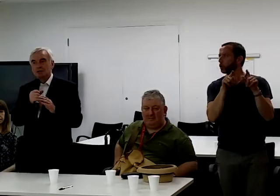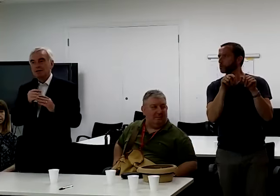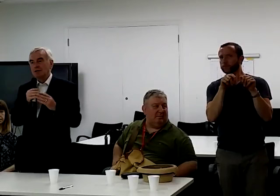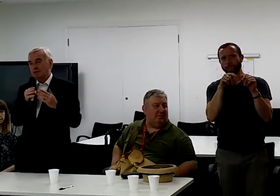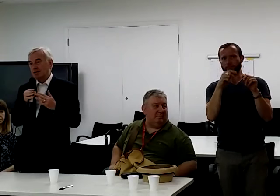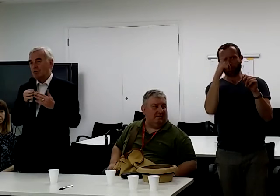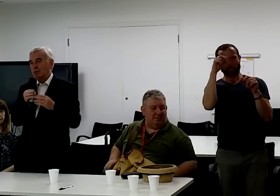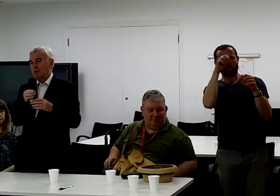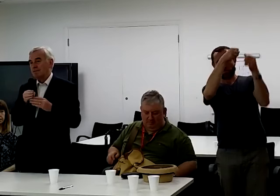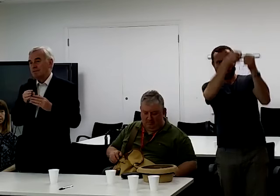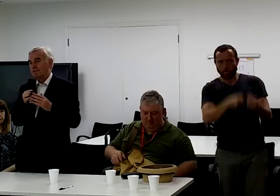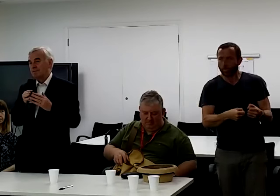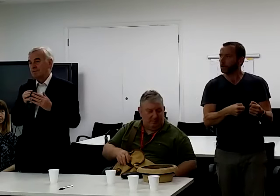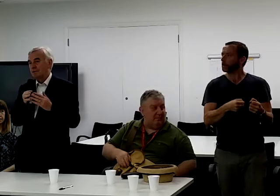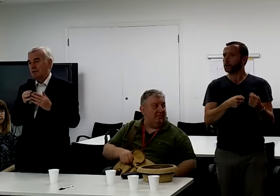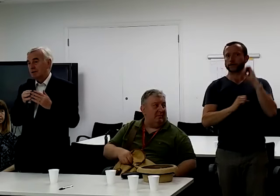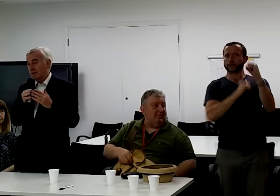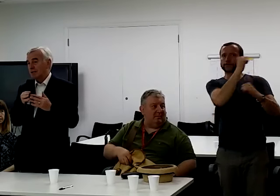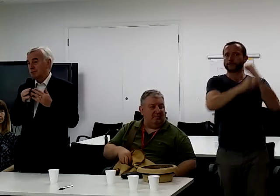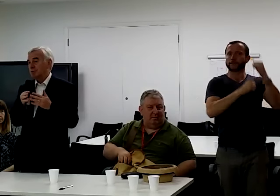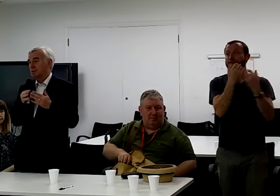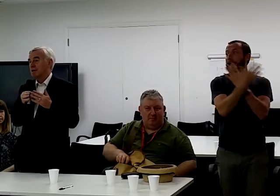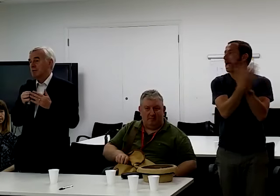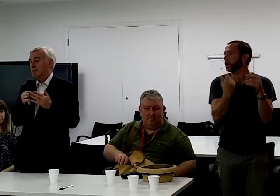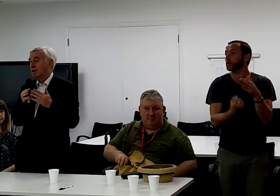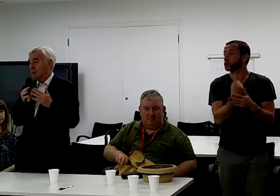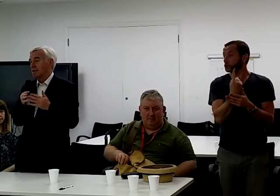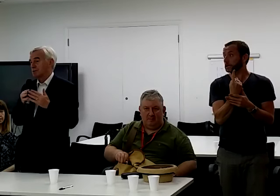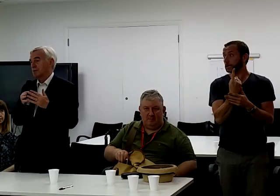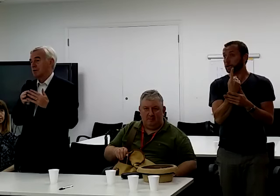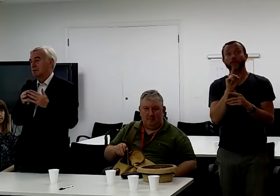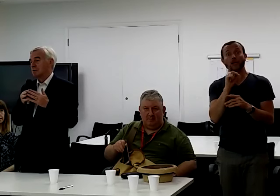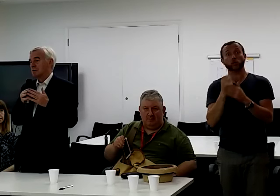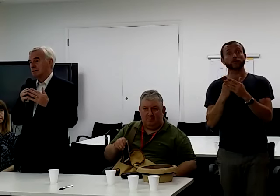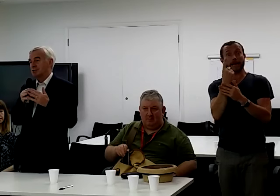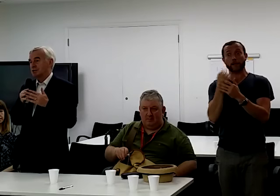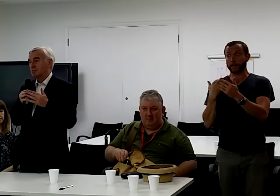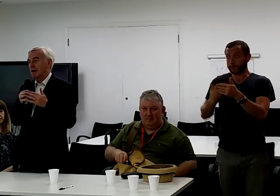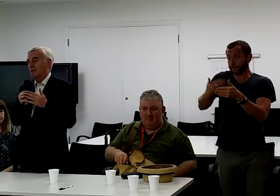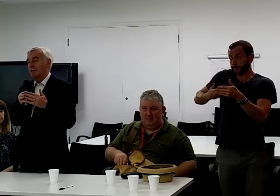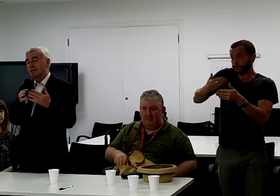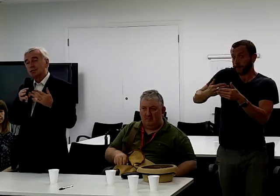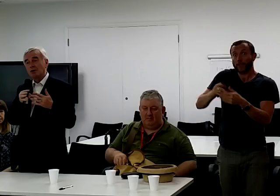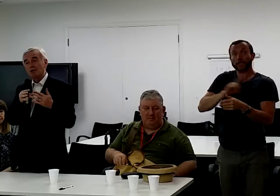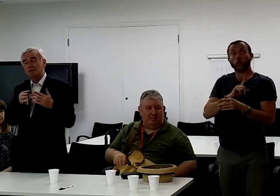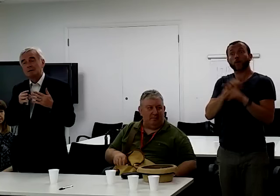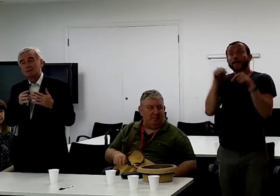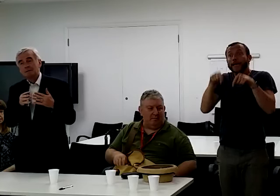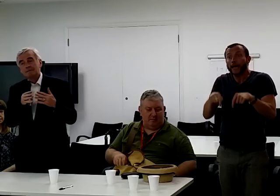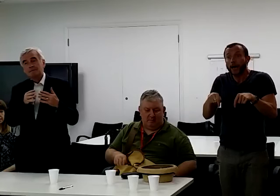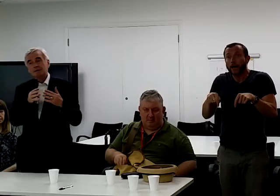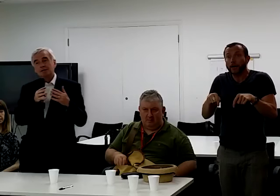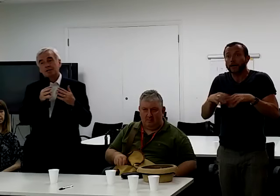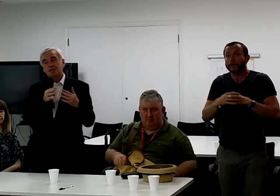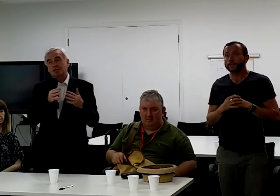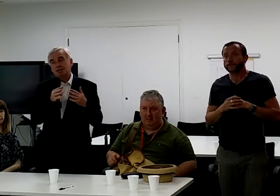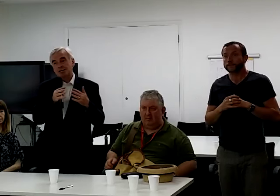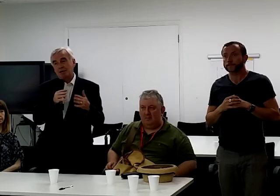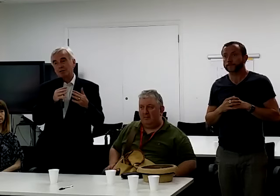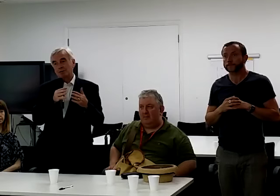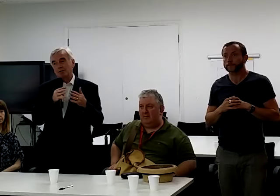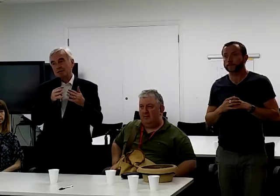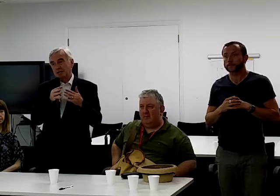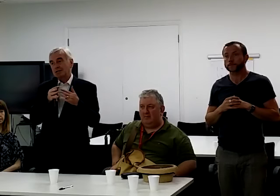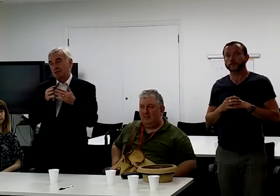administration, and then topple him. That's what's been happening, and that's what this is about. And it's not, this